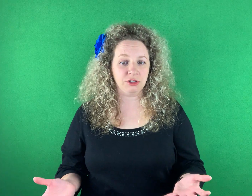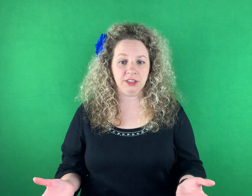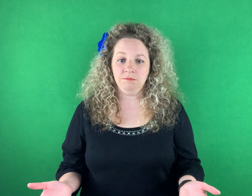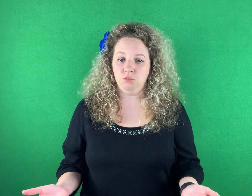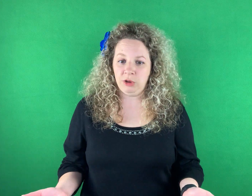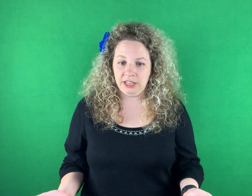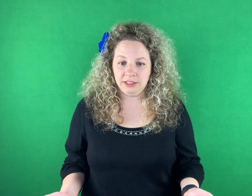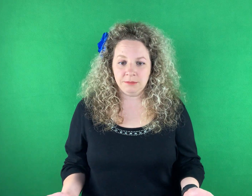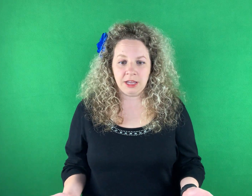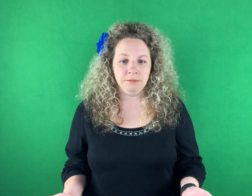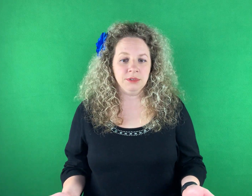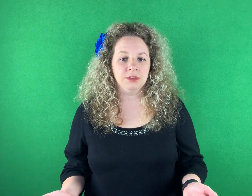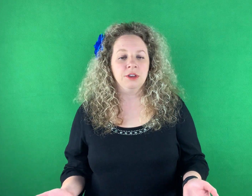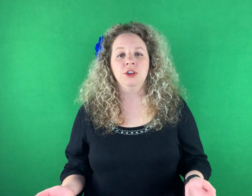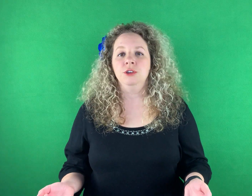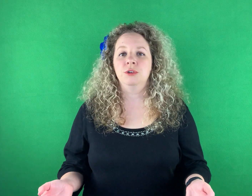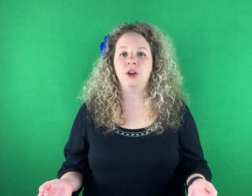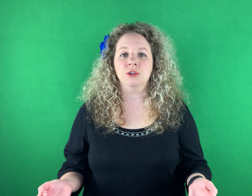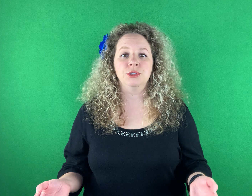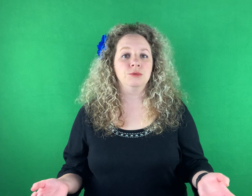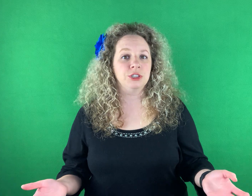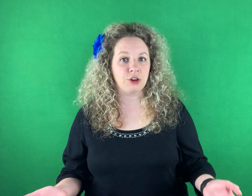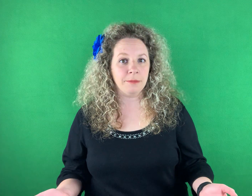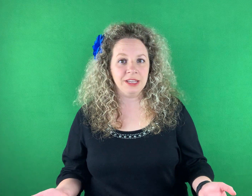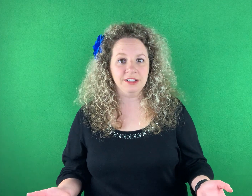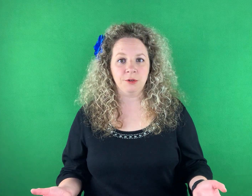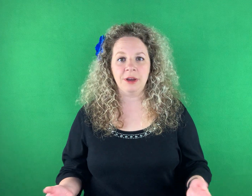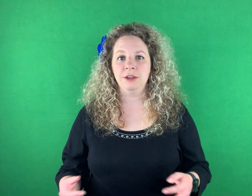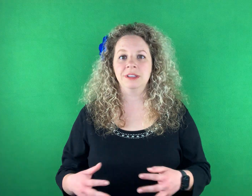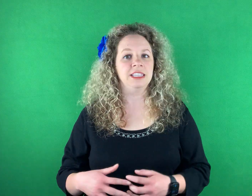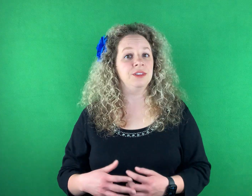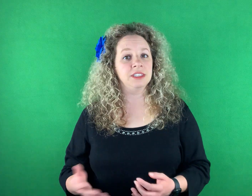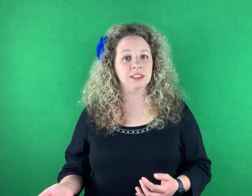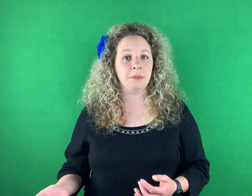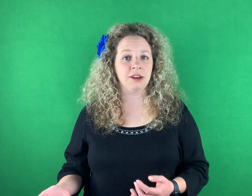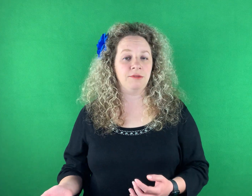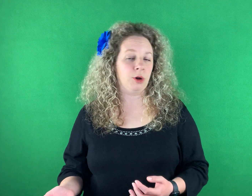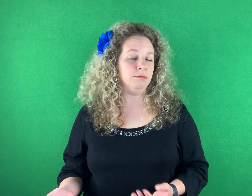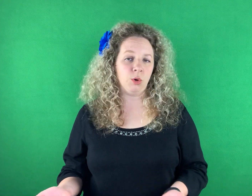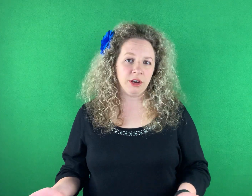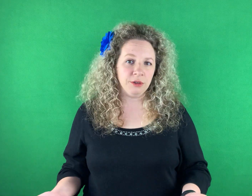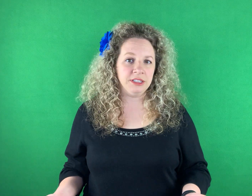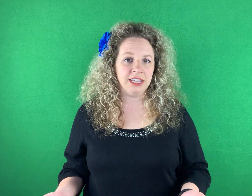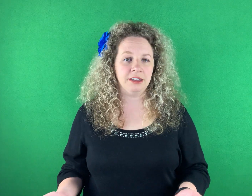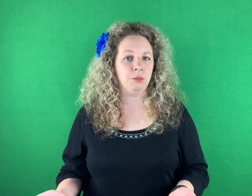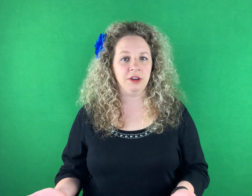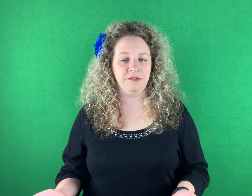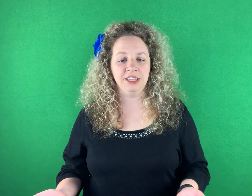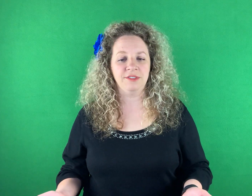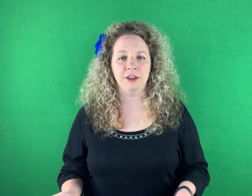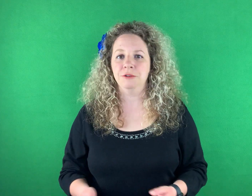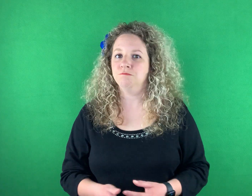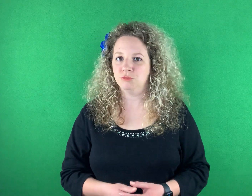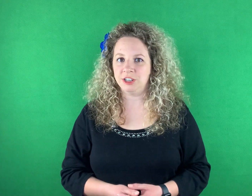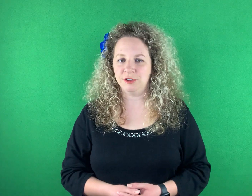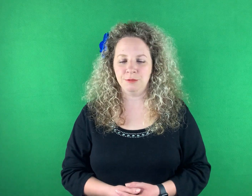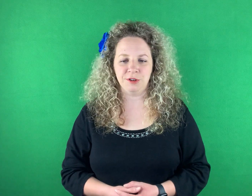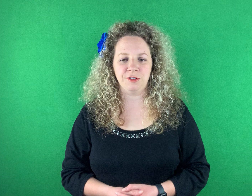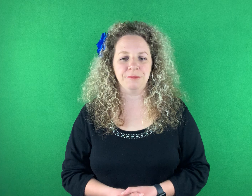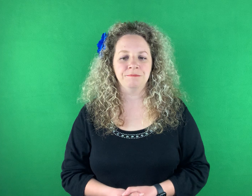actually winning sometimes. You could also describe it a different way. You could say this is a metaphor, or you could take it more at face value, whichever you prefer.